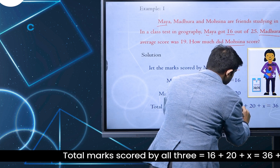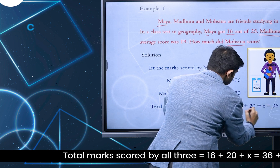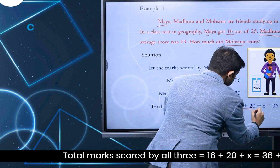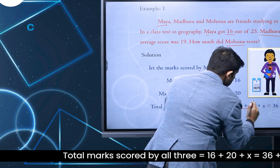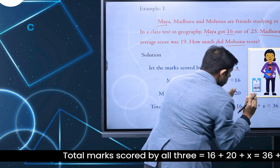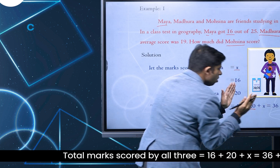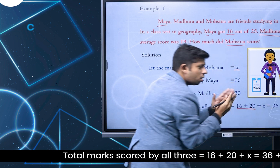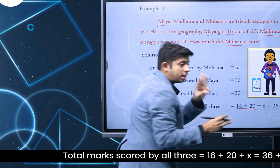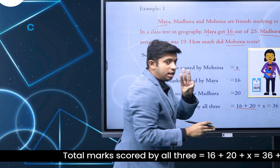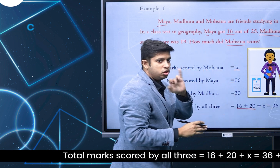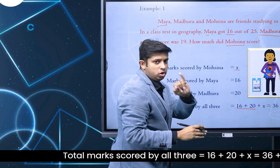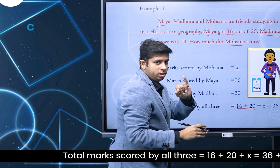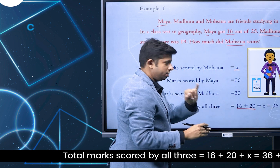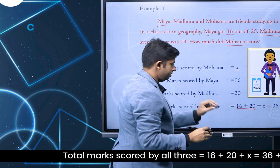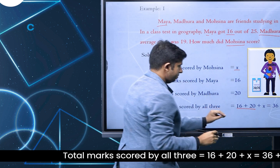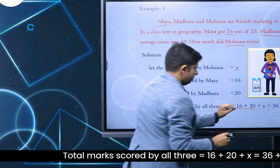to 36 plus x.